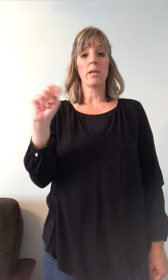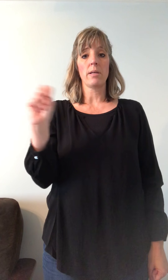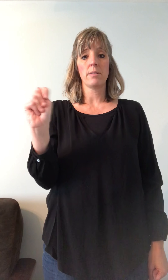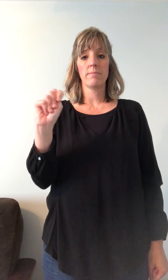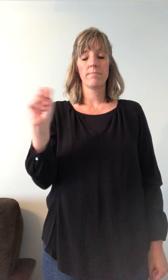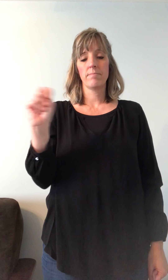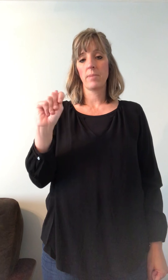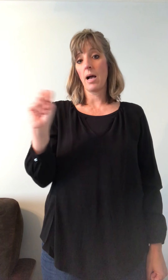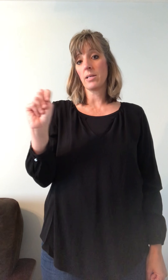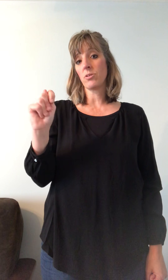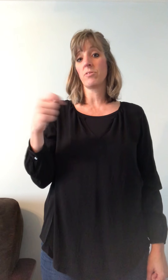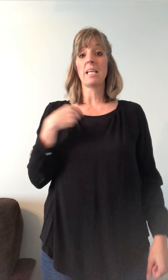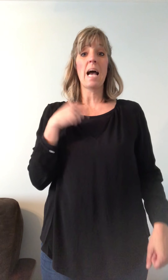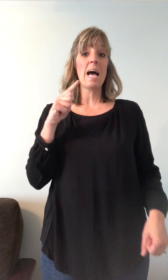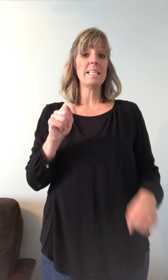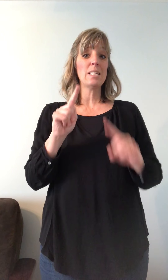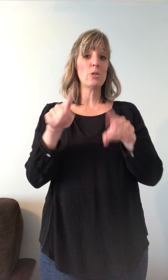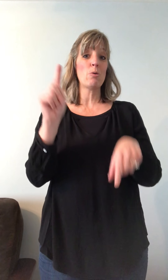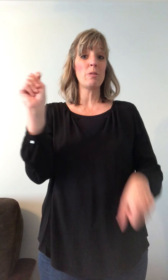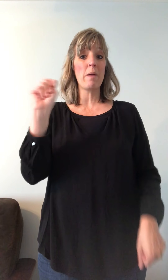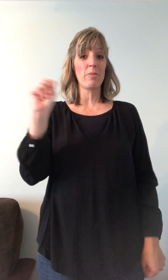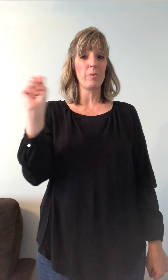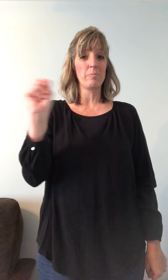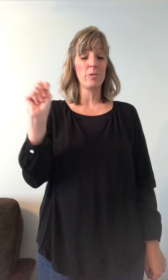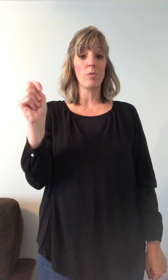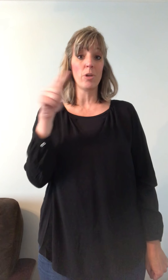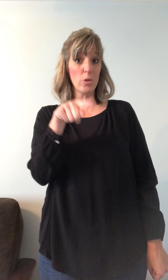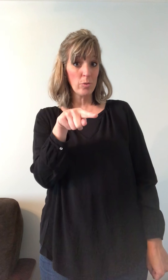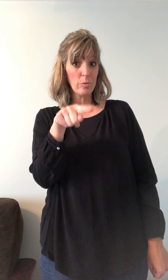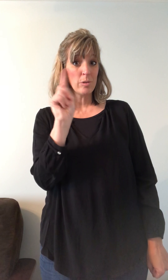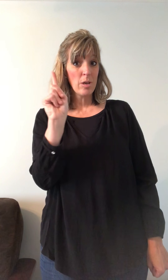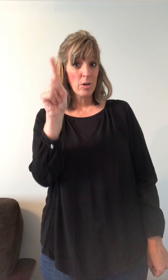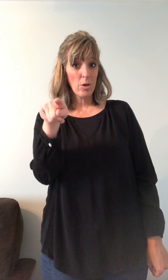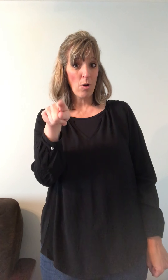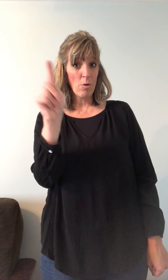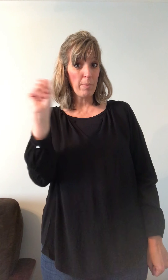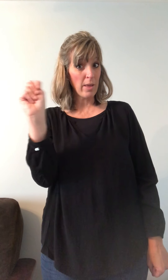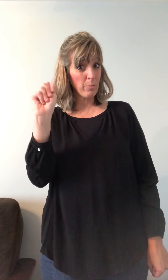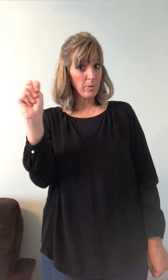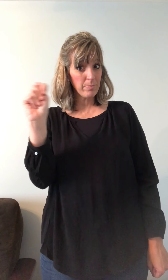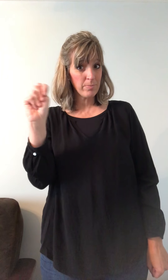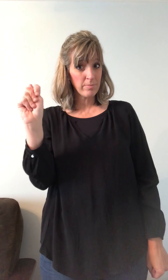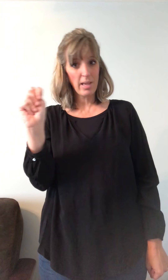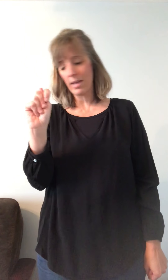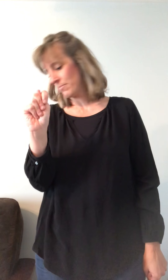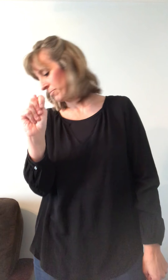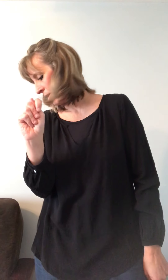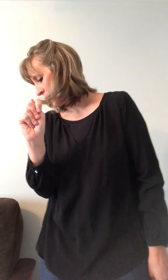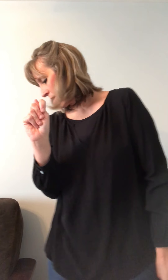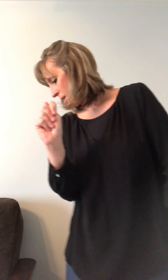it. So if you say, I need to go to the bathroom, or you go bathroom, okay? All